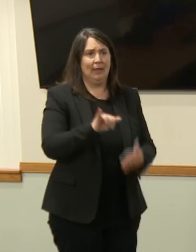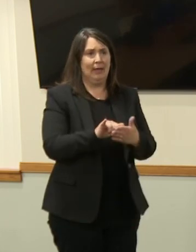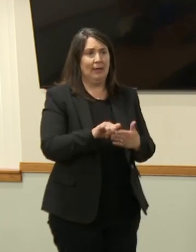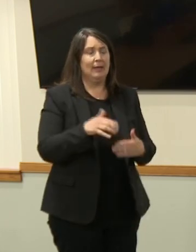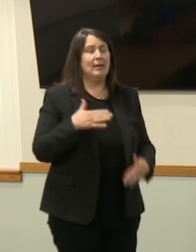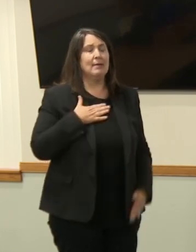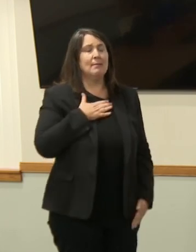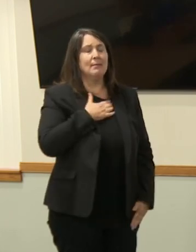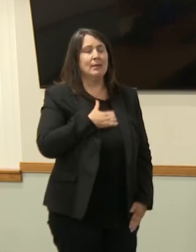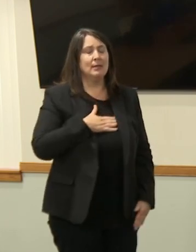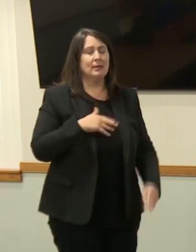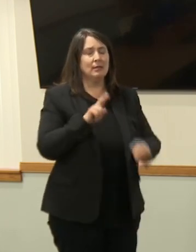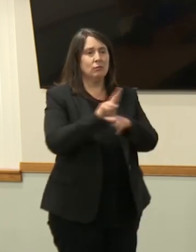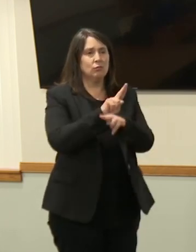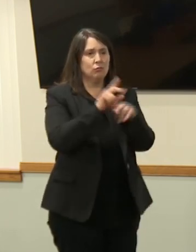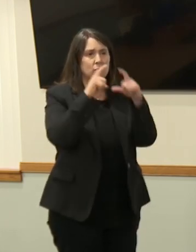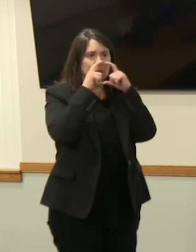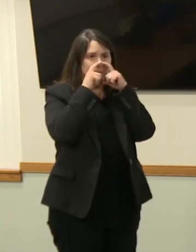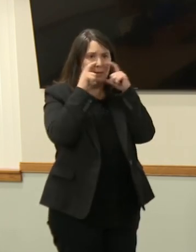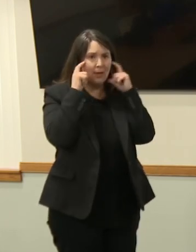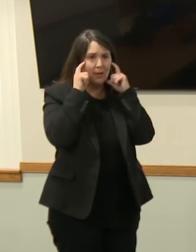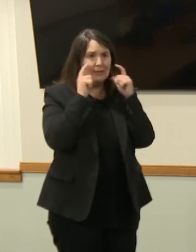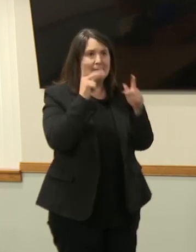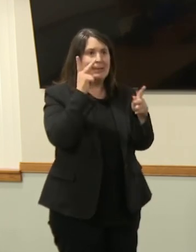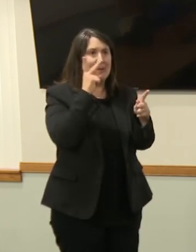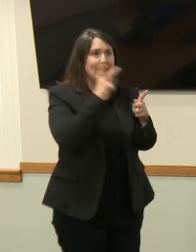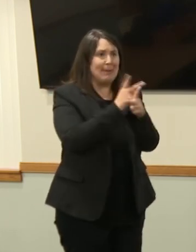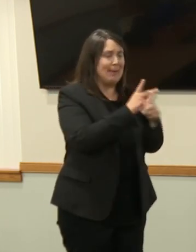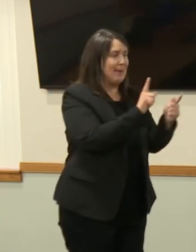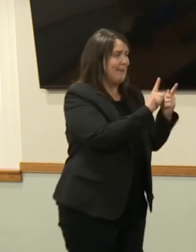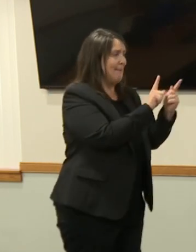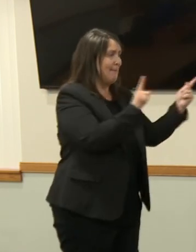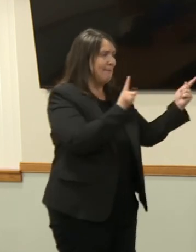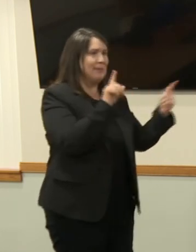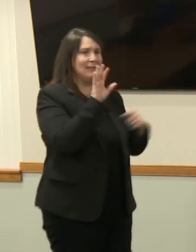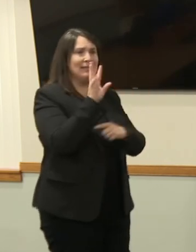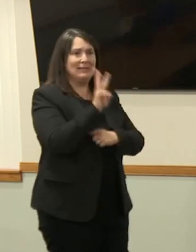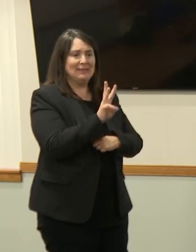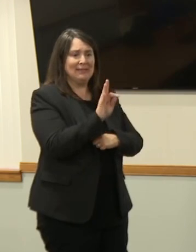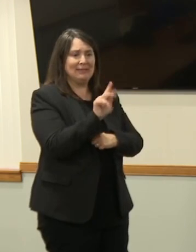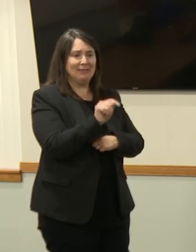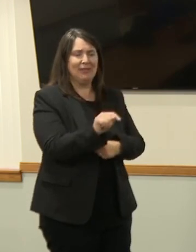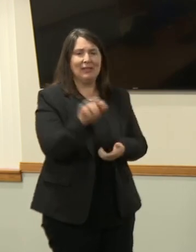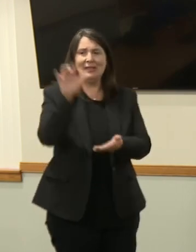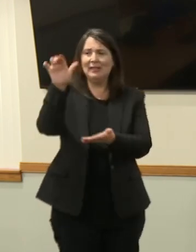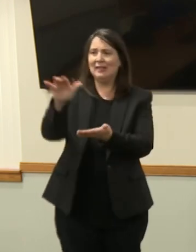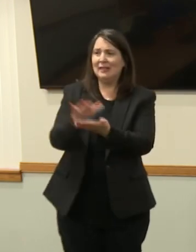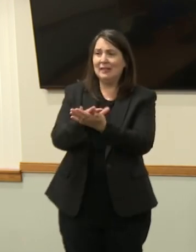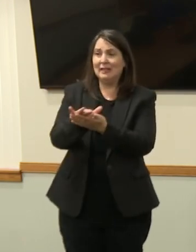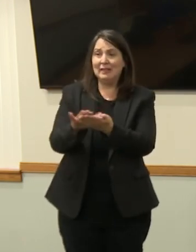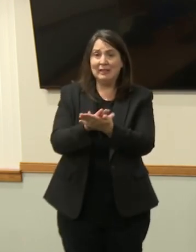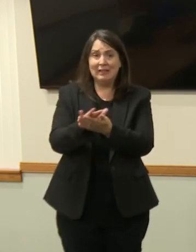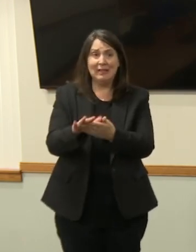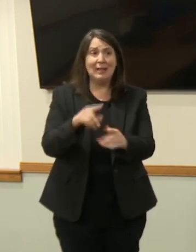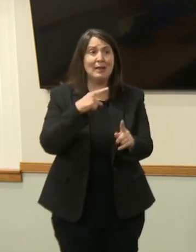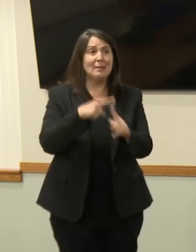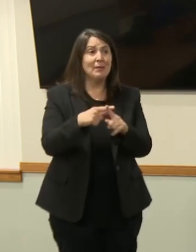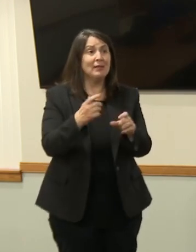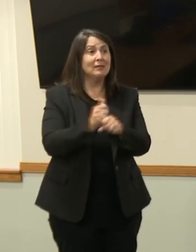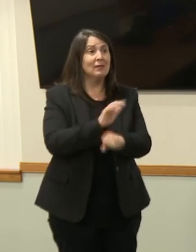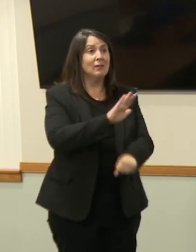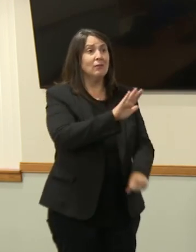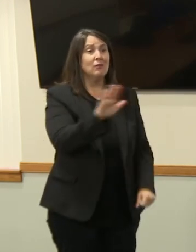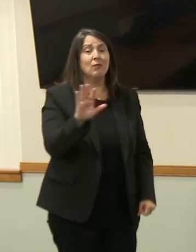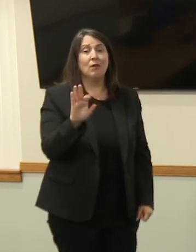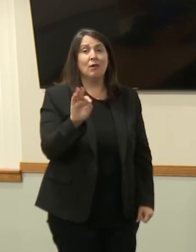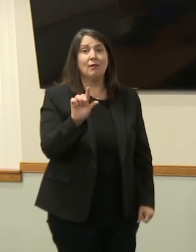mask. Stay socially distanced, 6 feet apart. Practice a good hygiene. Get your flu vaccine. Again, you